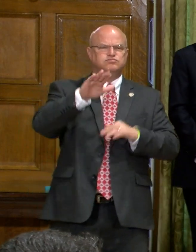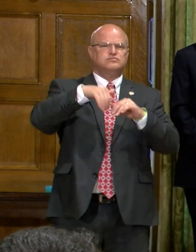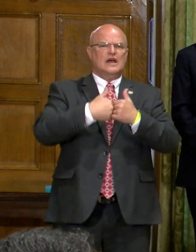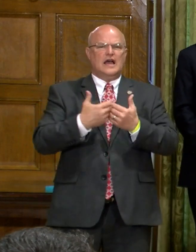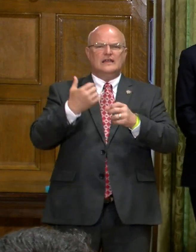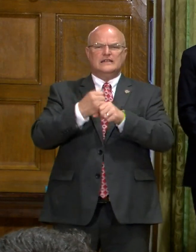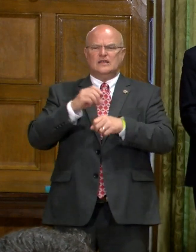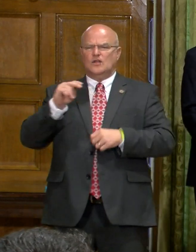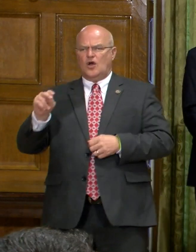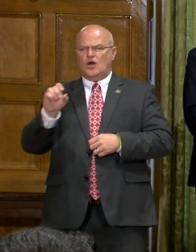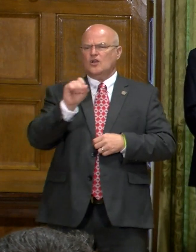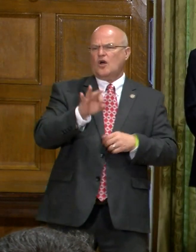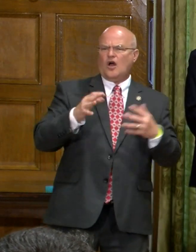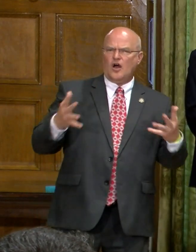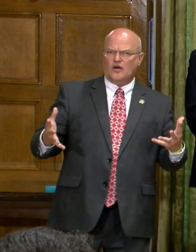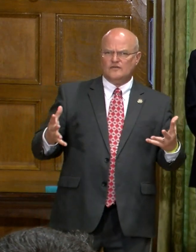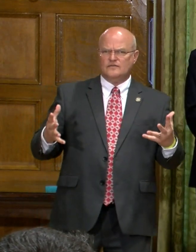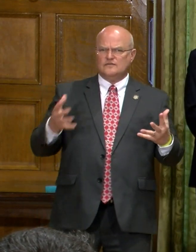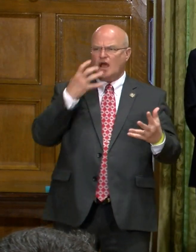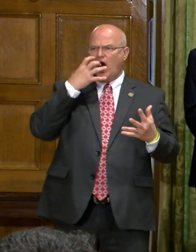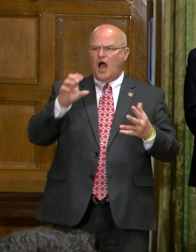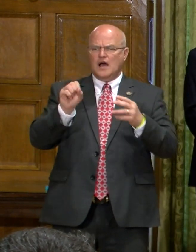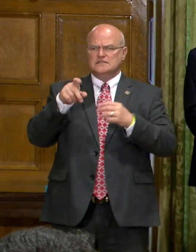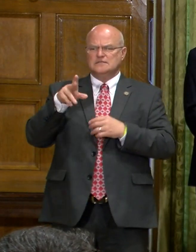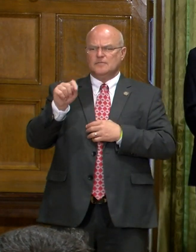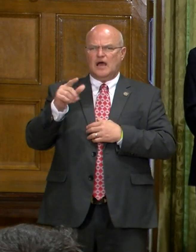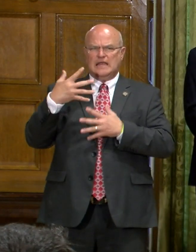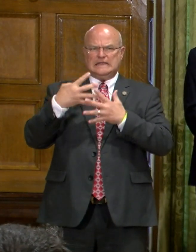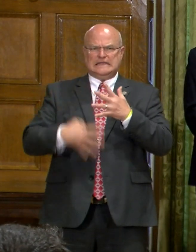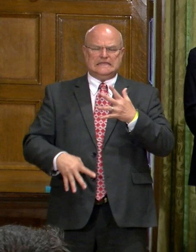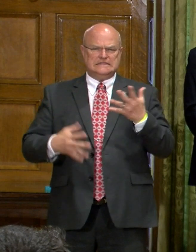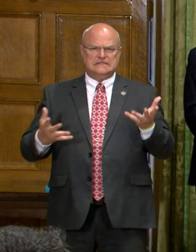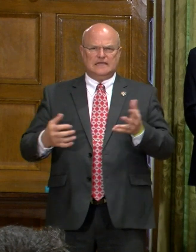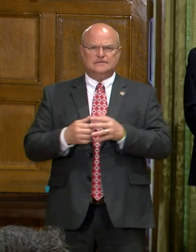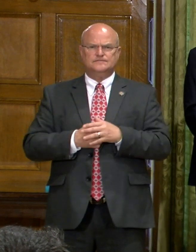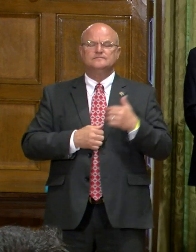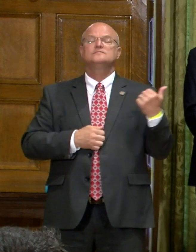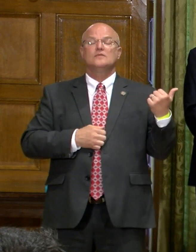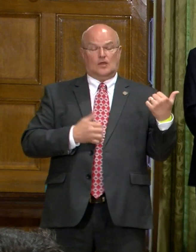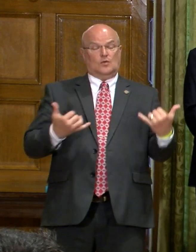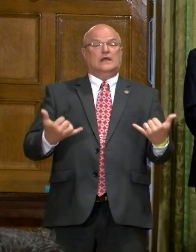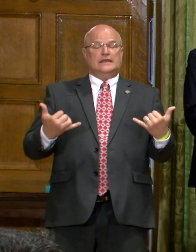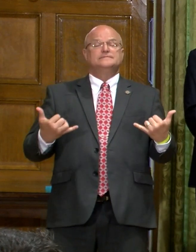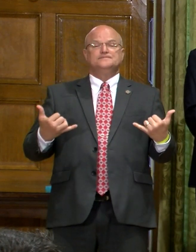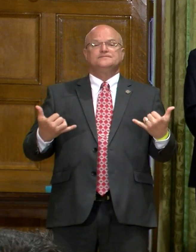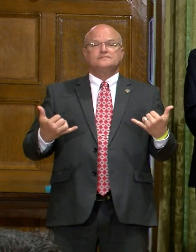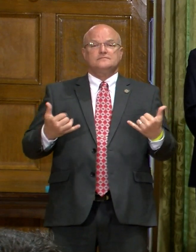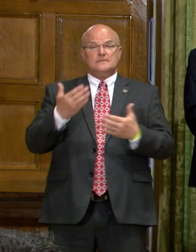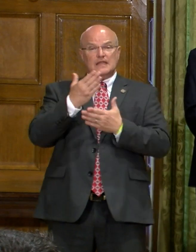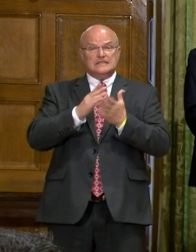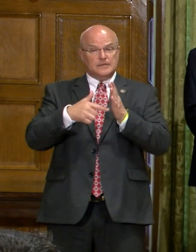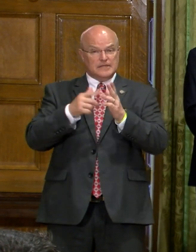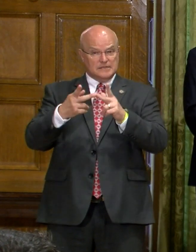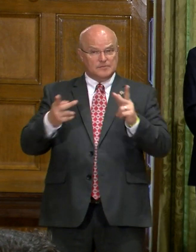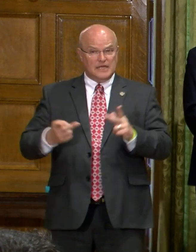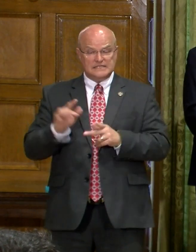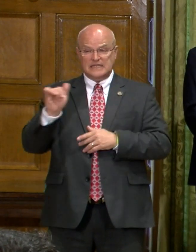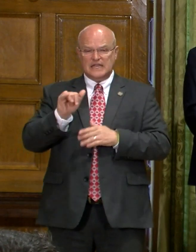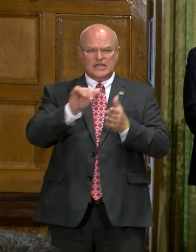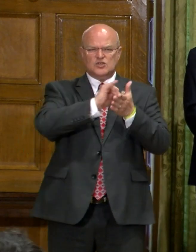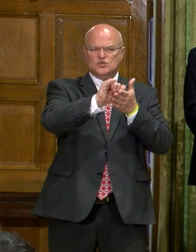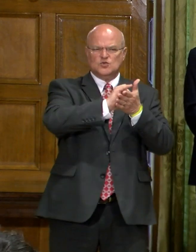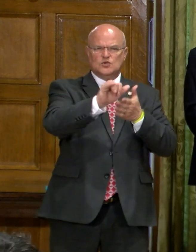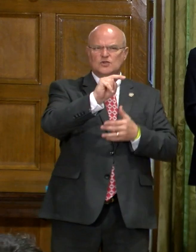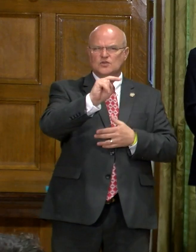you get on or off this hotspot list that we're going to have? Right. Now, some of these places like New